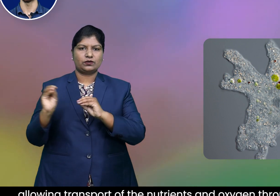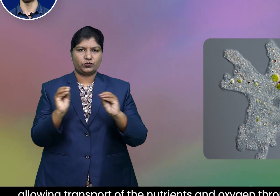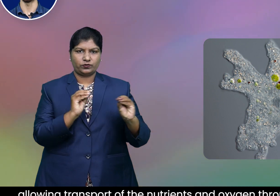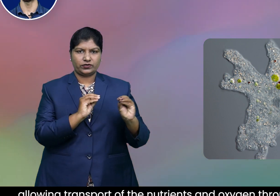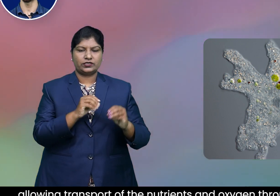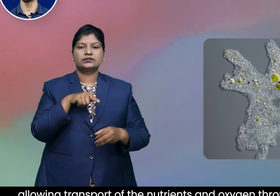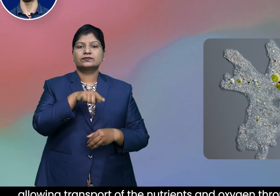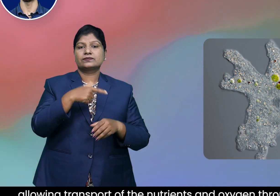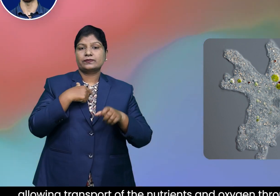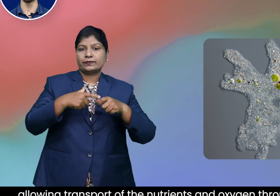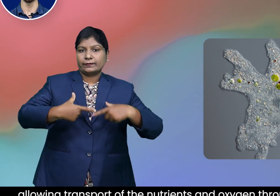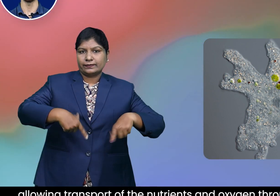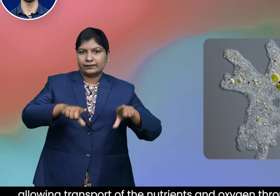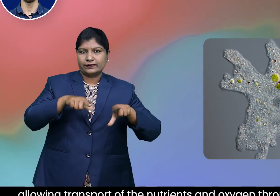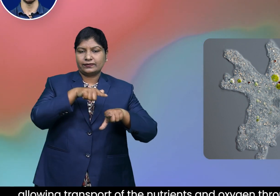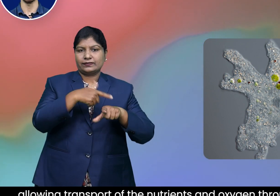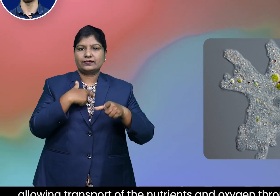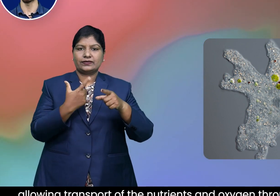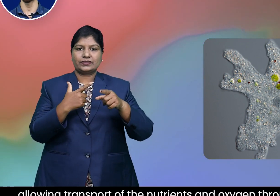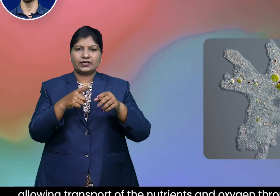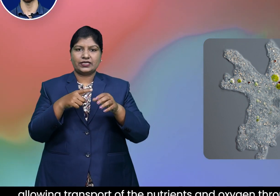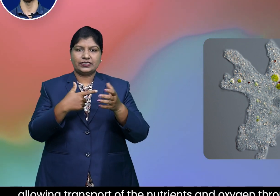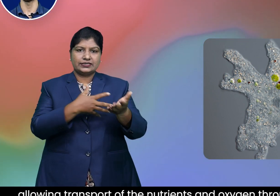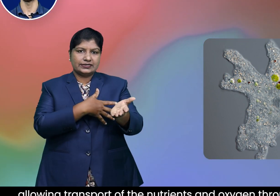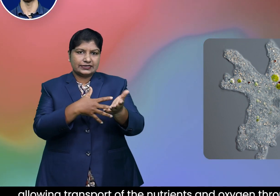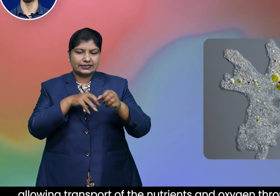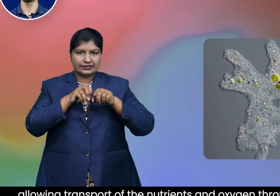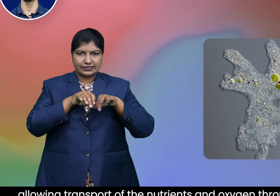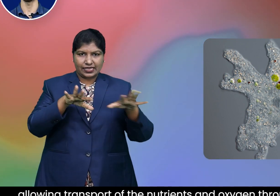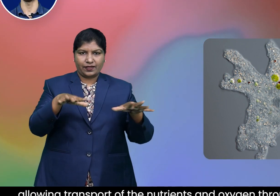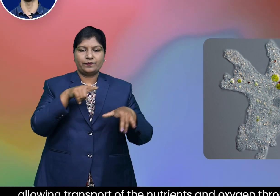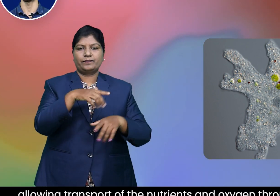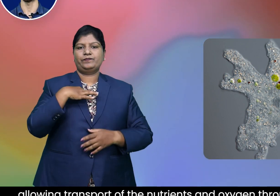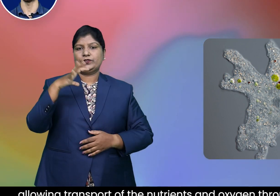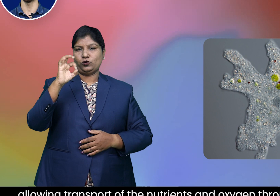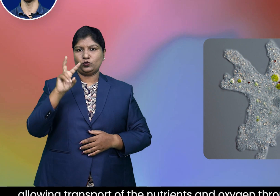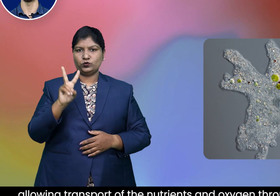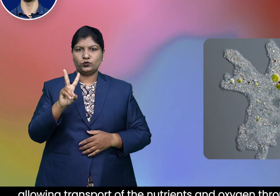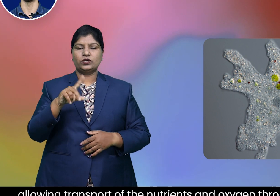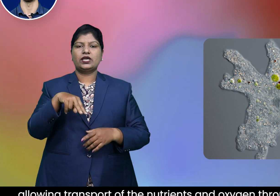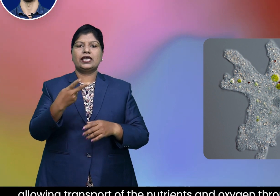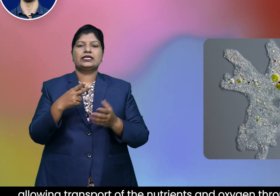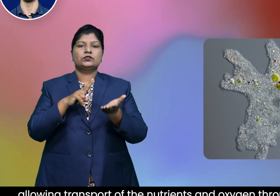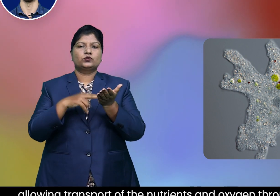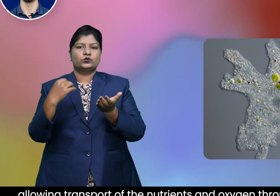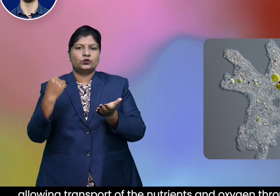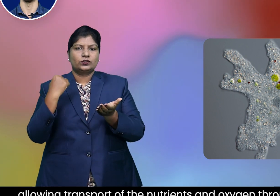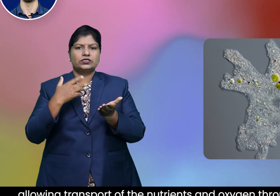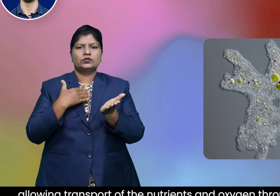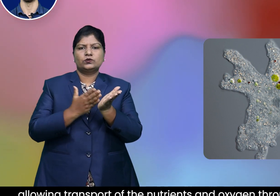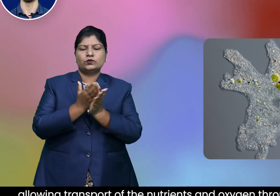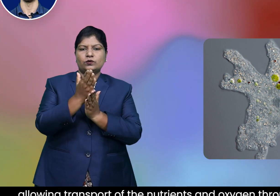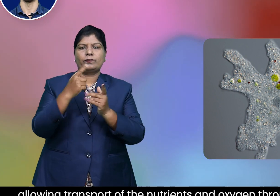allowing transport of nutrients and oxygen throughout the protoplasm.